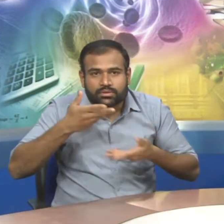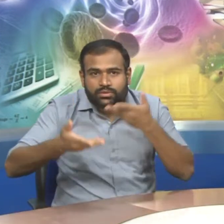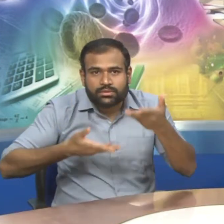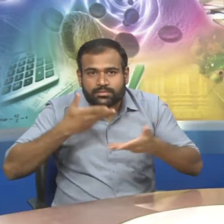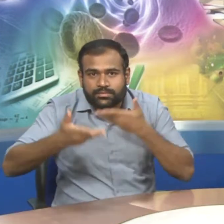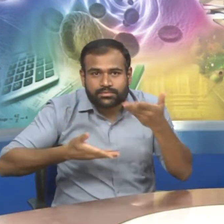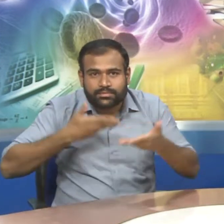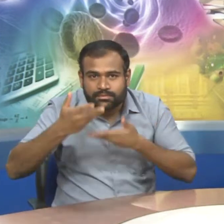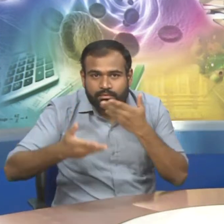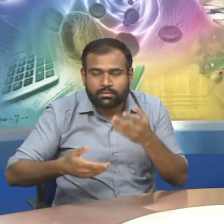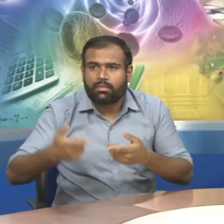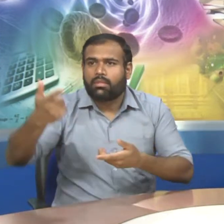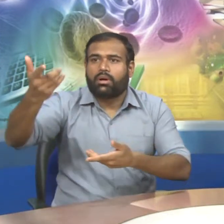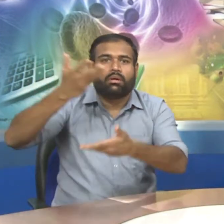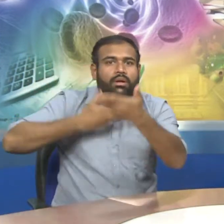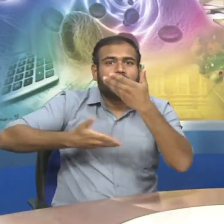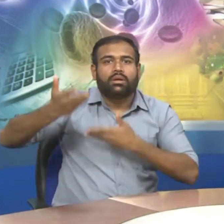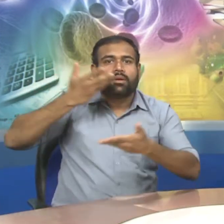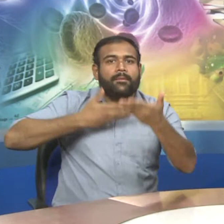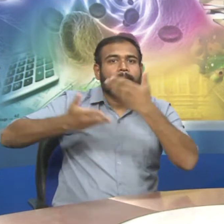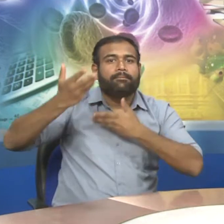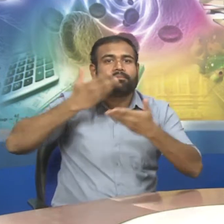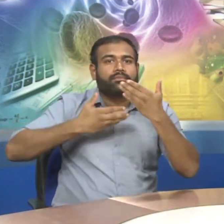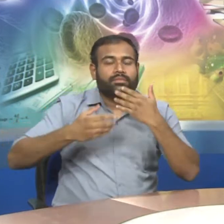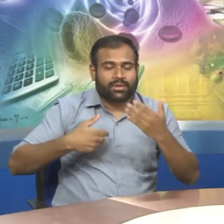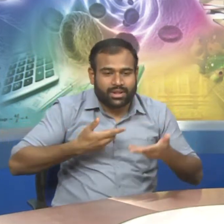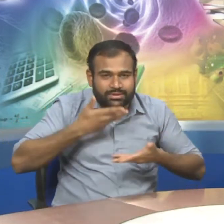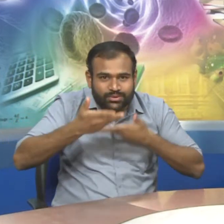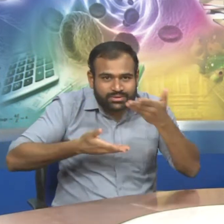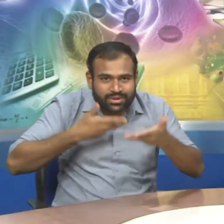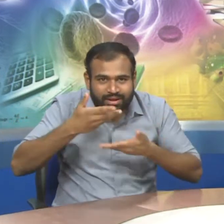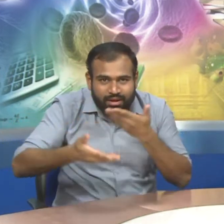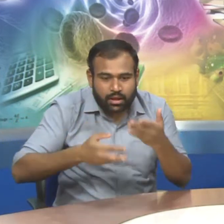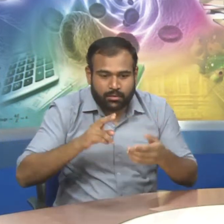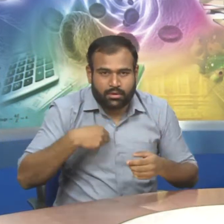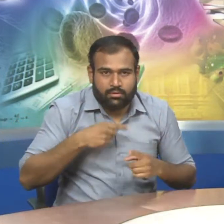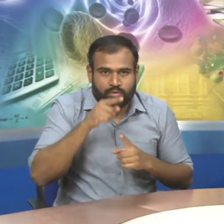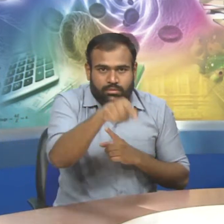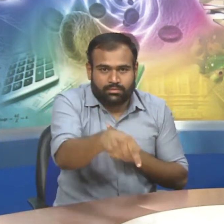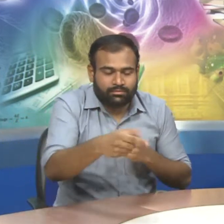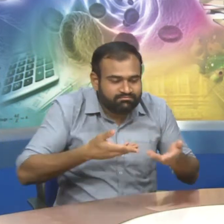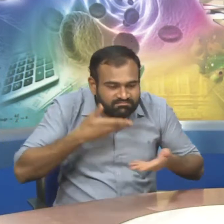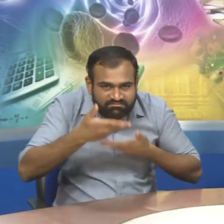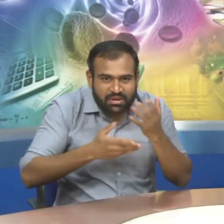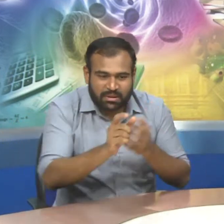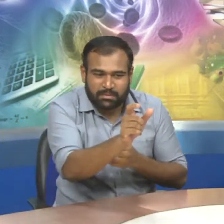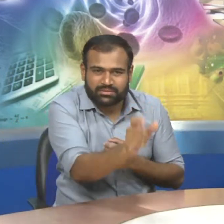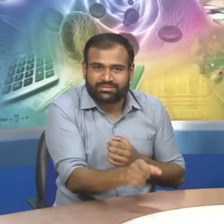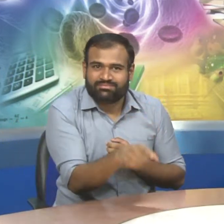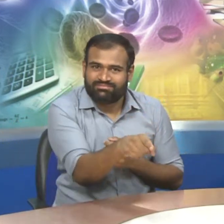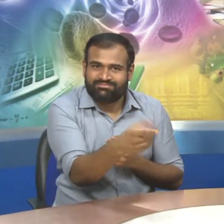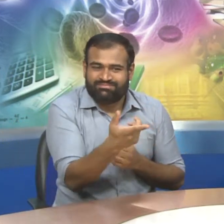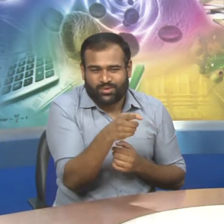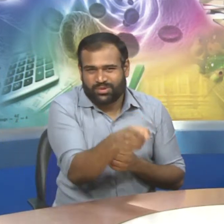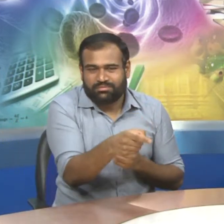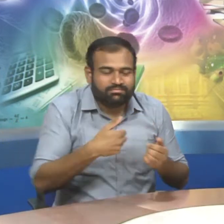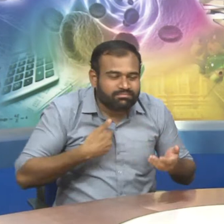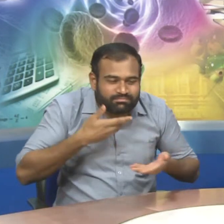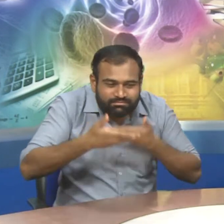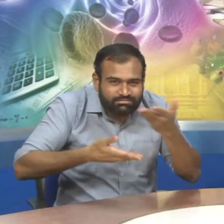It is teach. I teach you, you teach me. So I teach you this, I'm